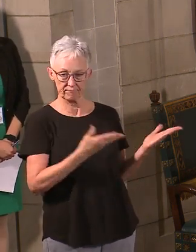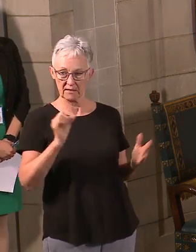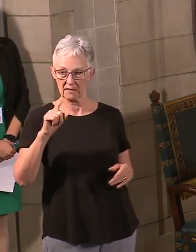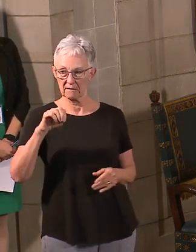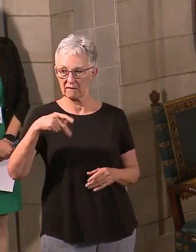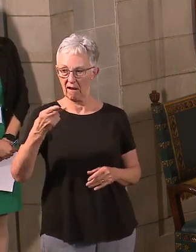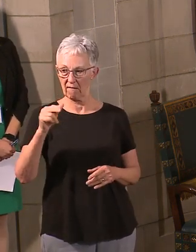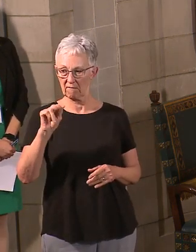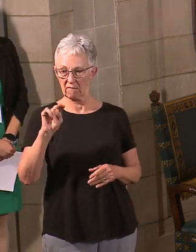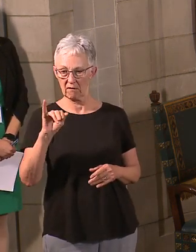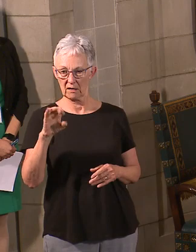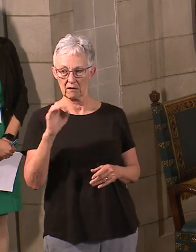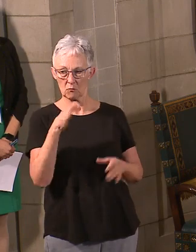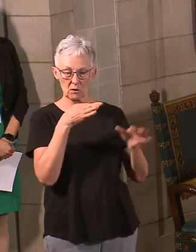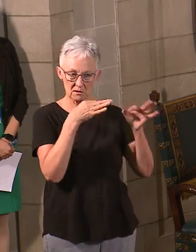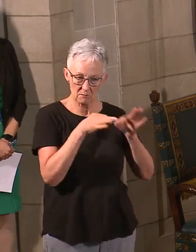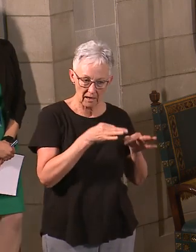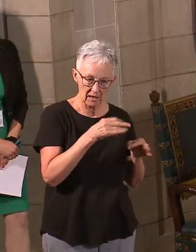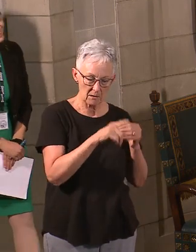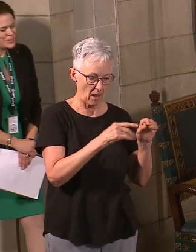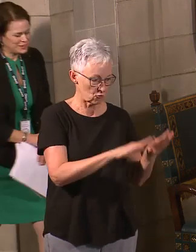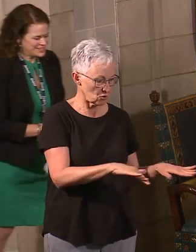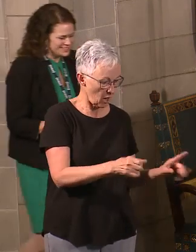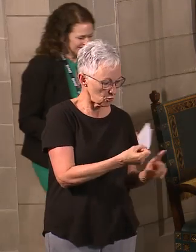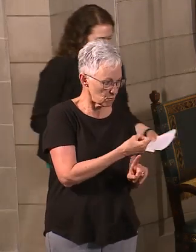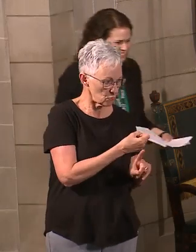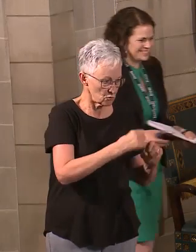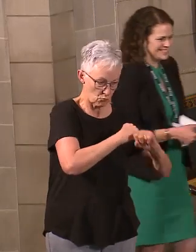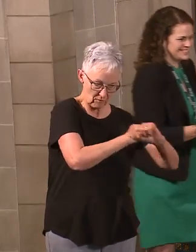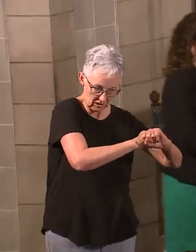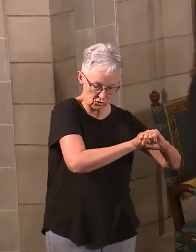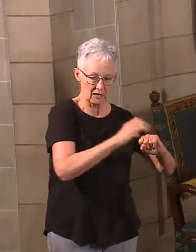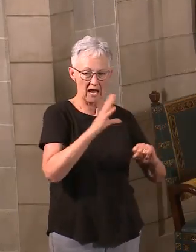abuse prevention and then also about the SNAP benefits. Stephanie?